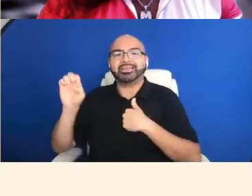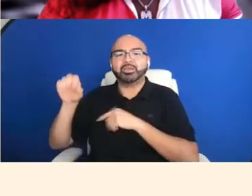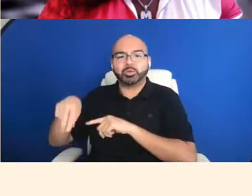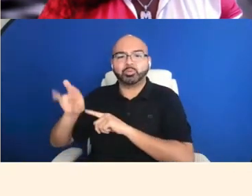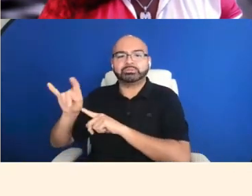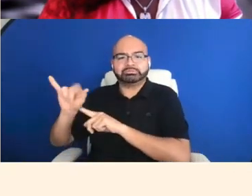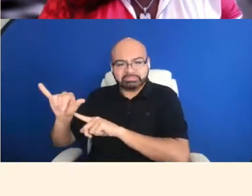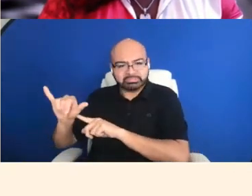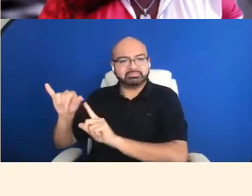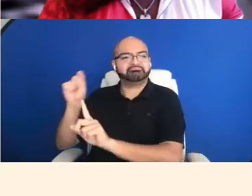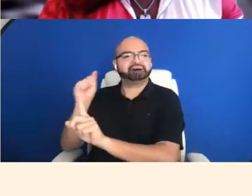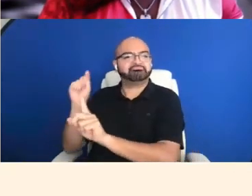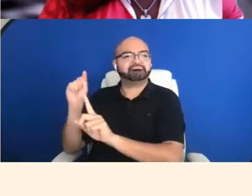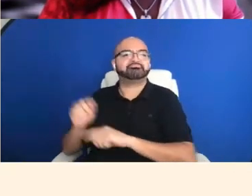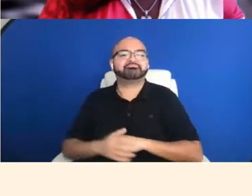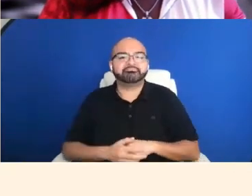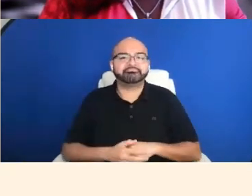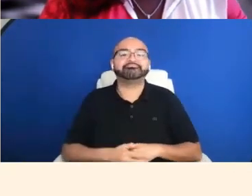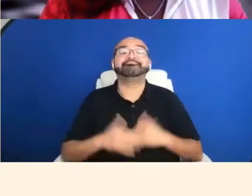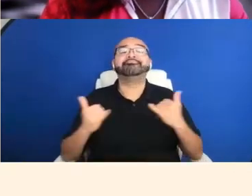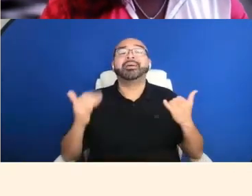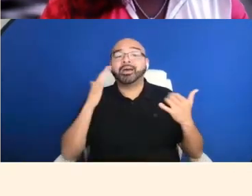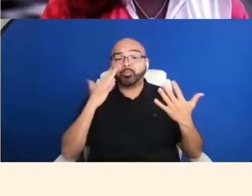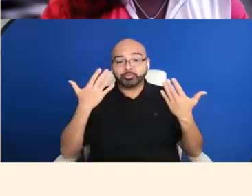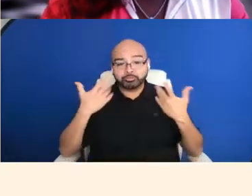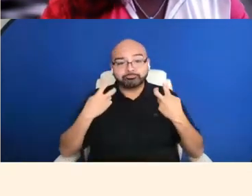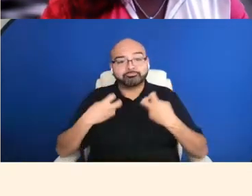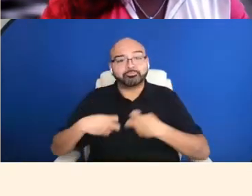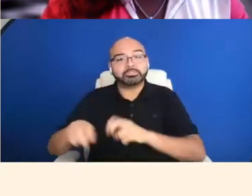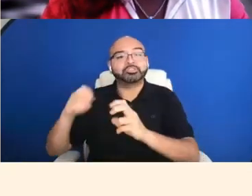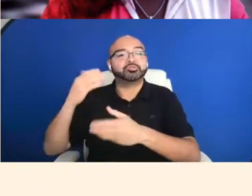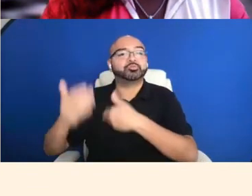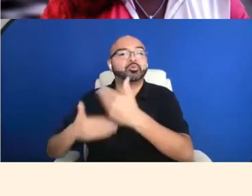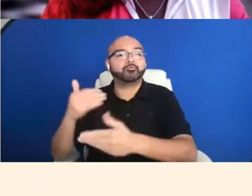I would like to go ahead and transition over.